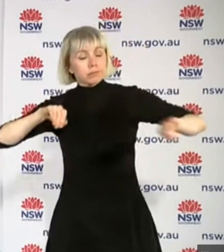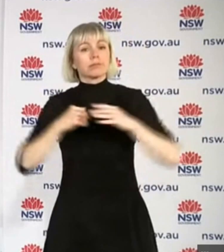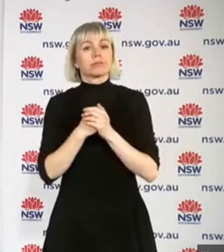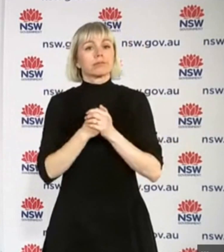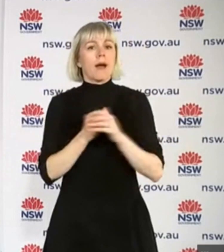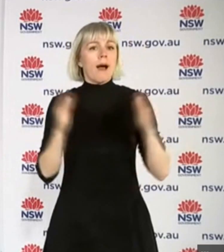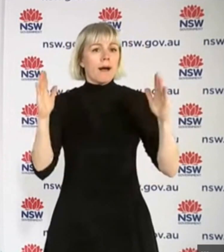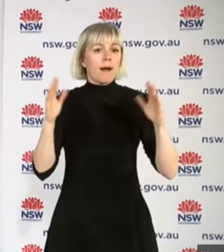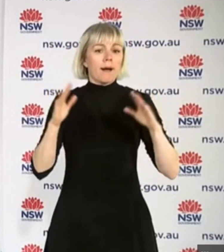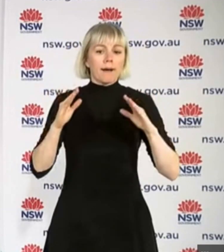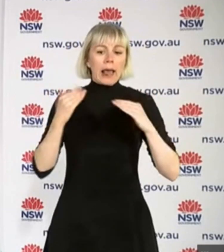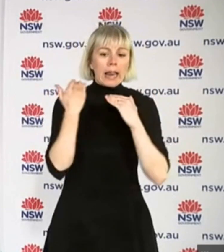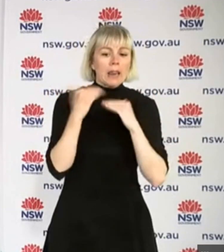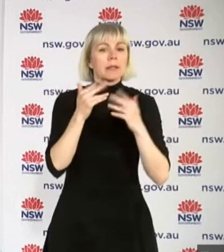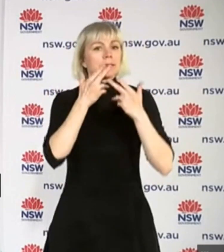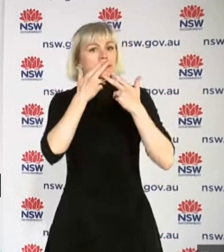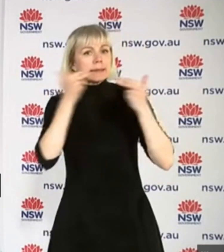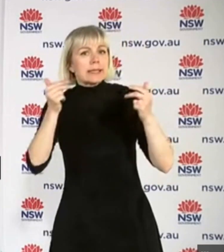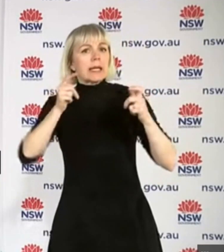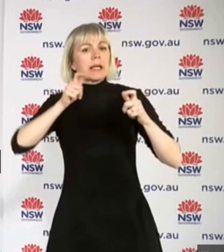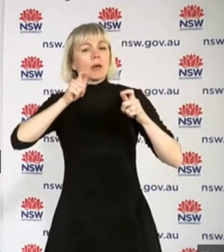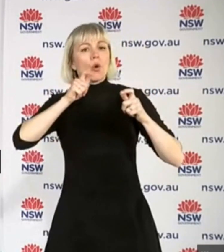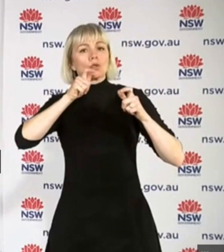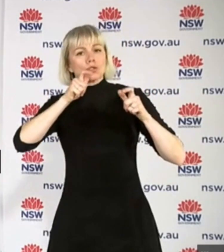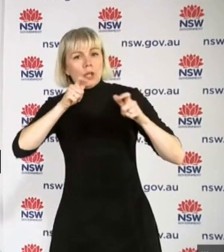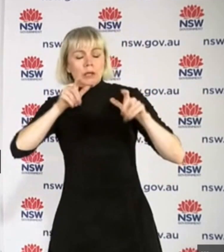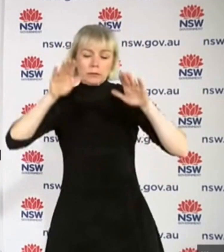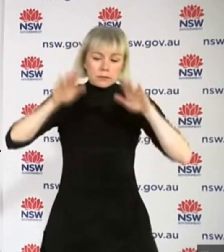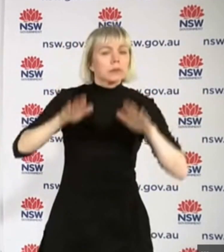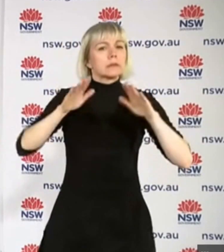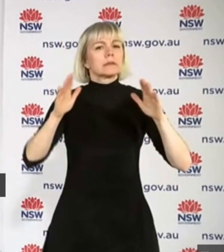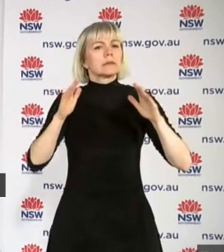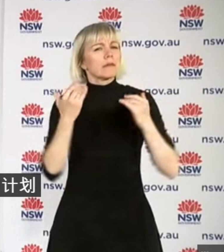or chanting. So there's still very strict plans in place.